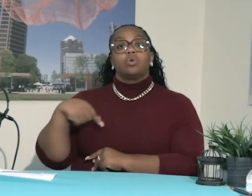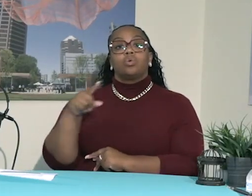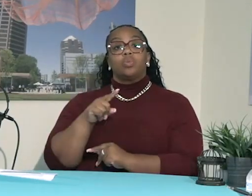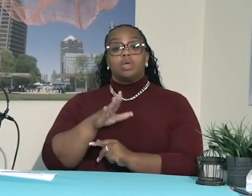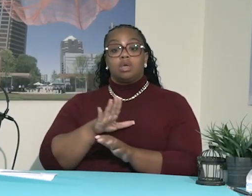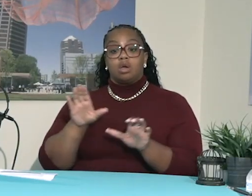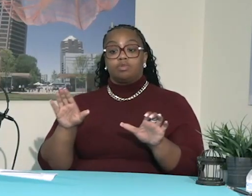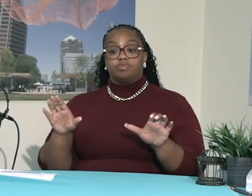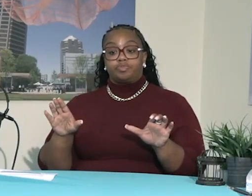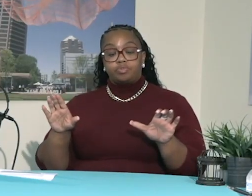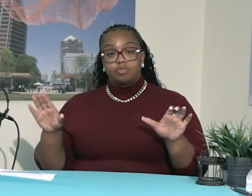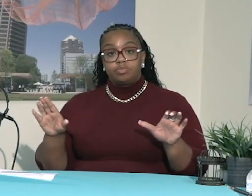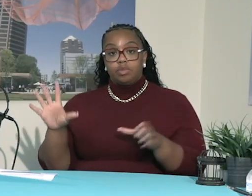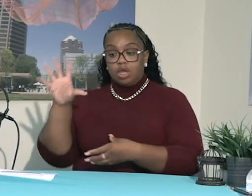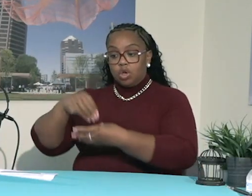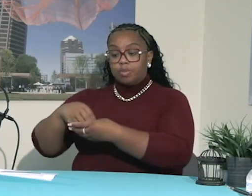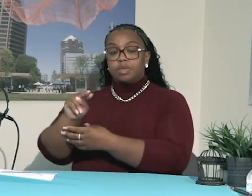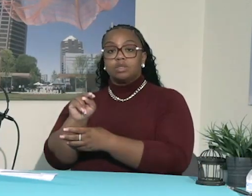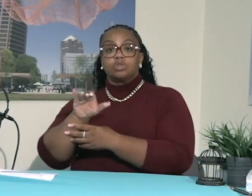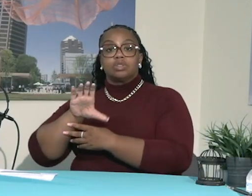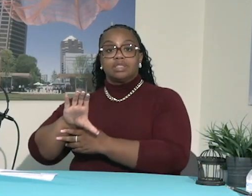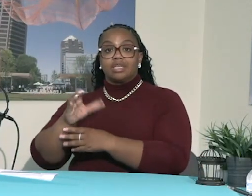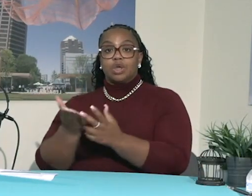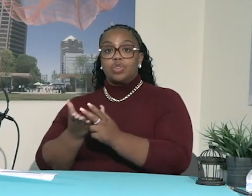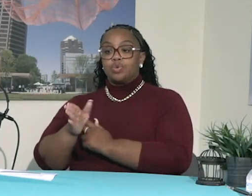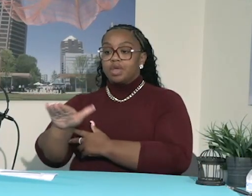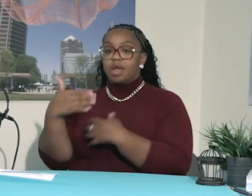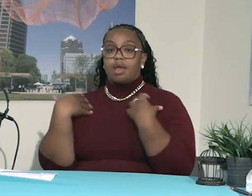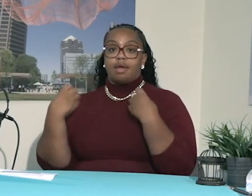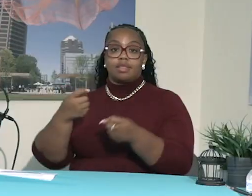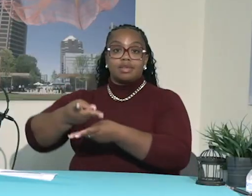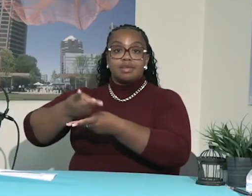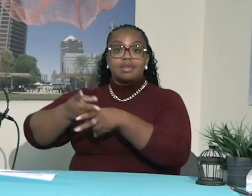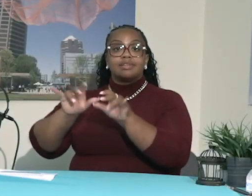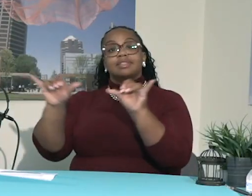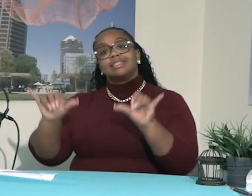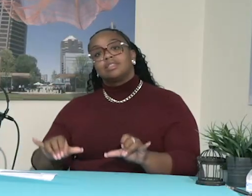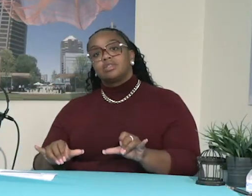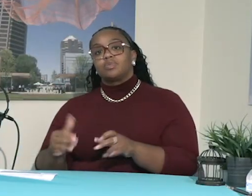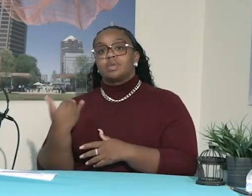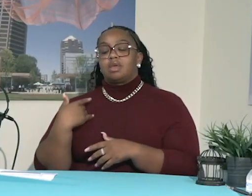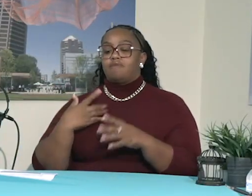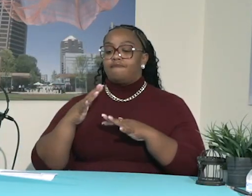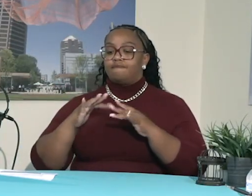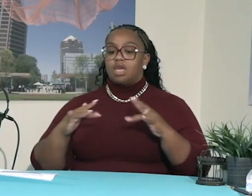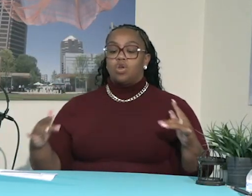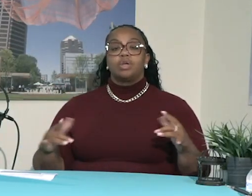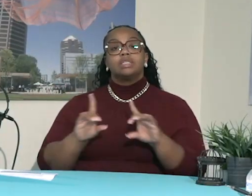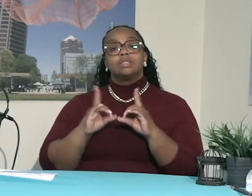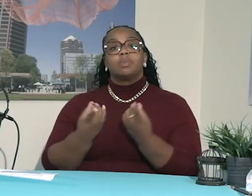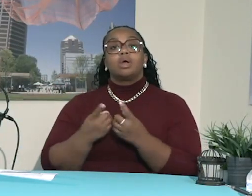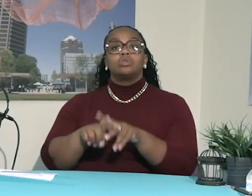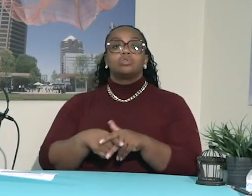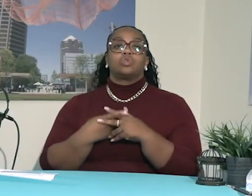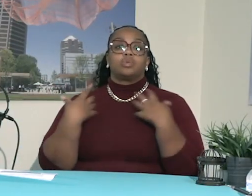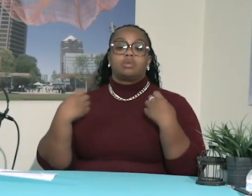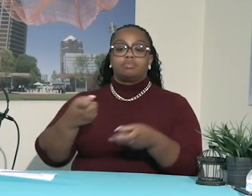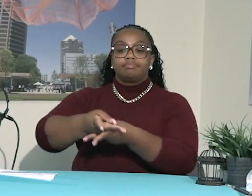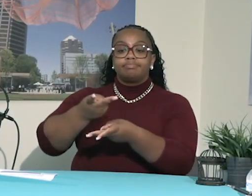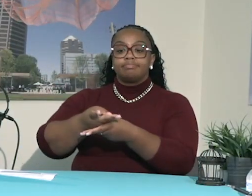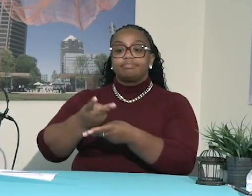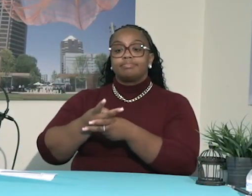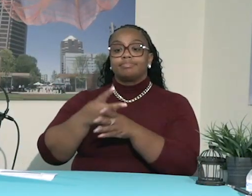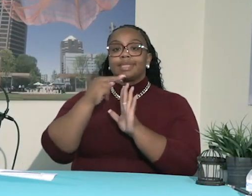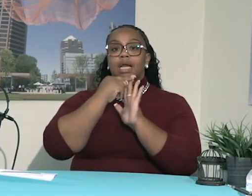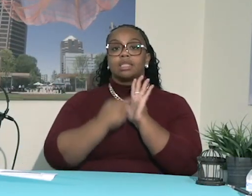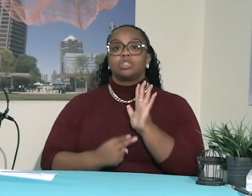their healthcare system over the next few years. We'll be scaling them into different departments, starting with healthcare literacy, the importance of